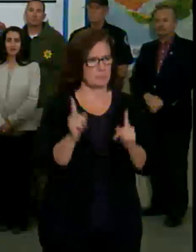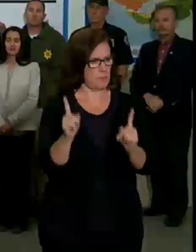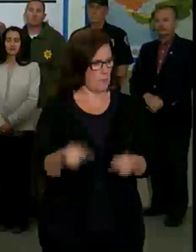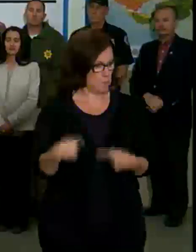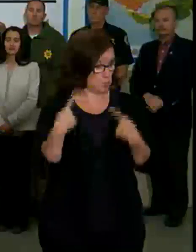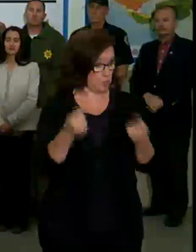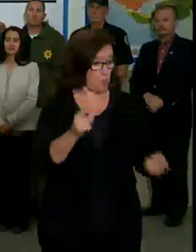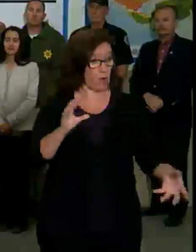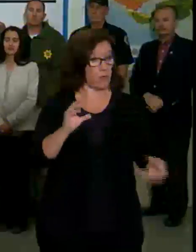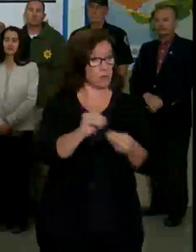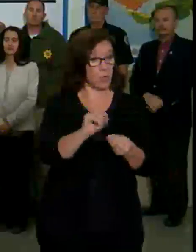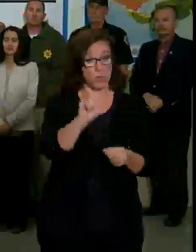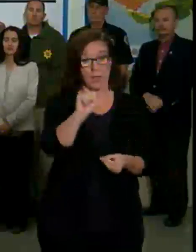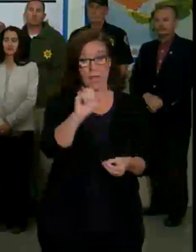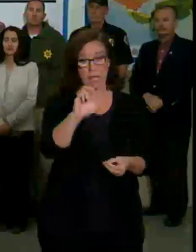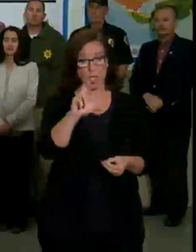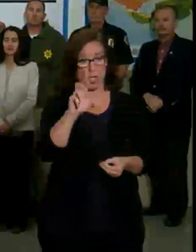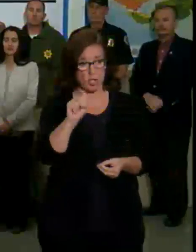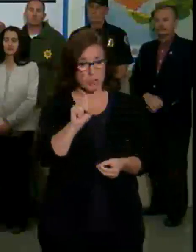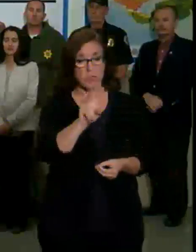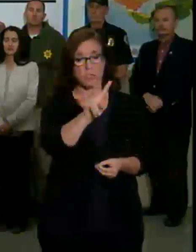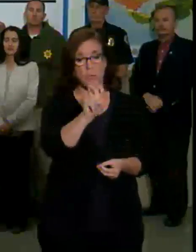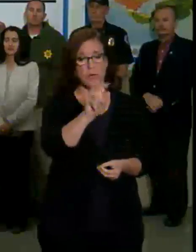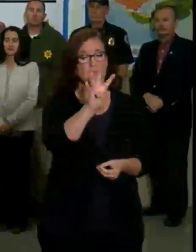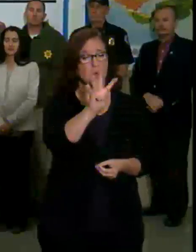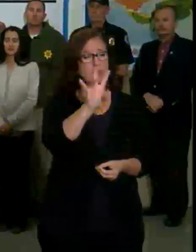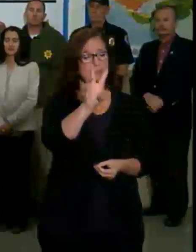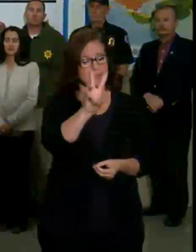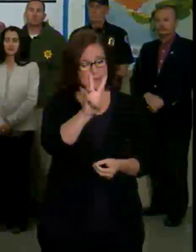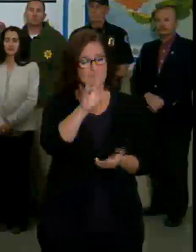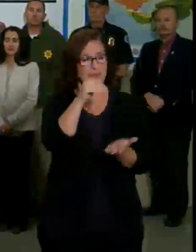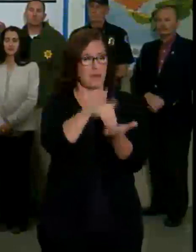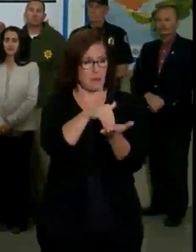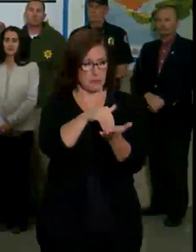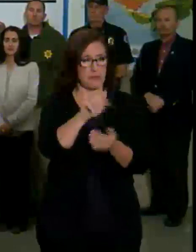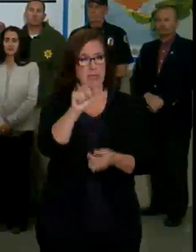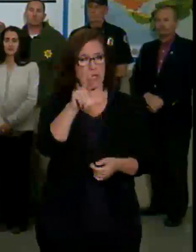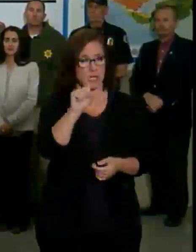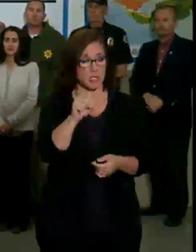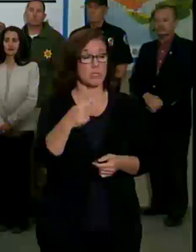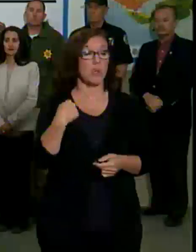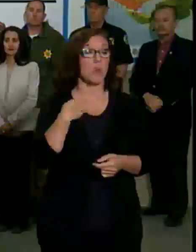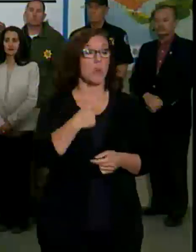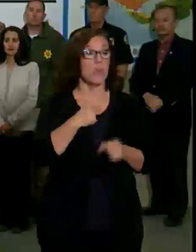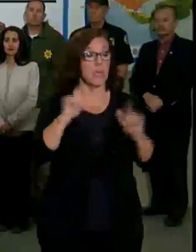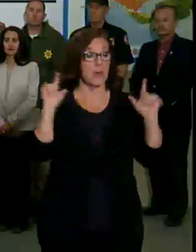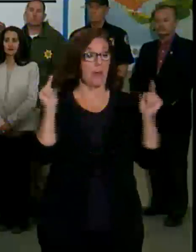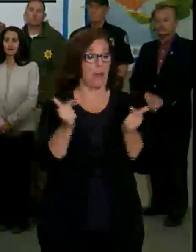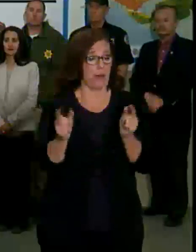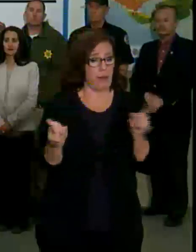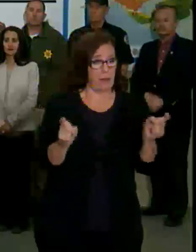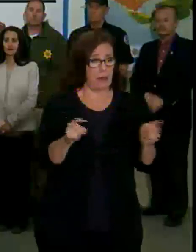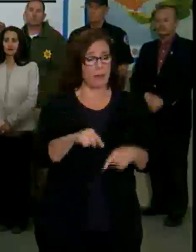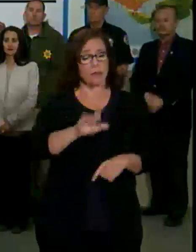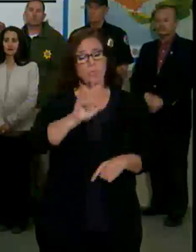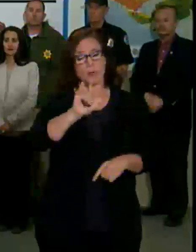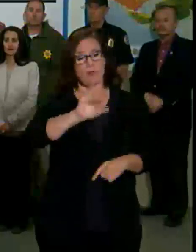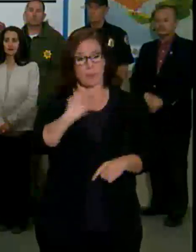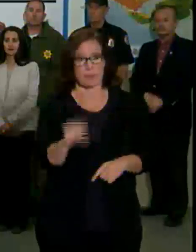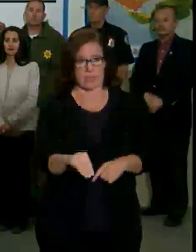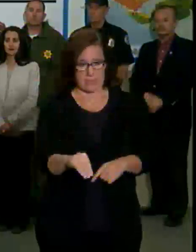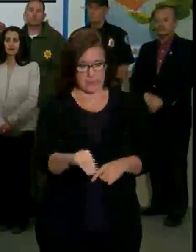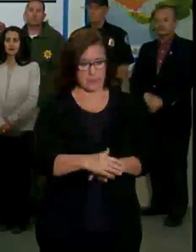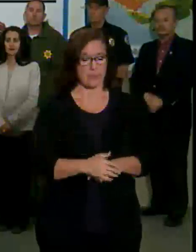total acres is 236,000 acres. Our containment has gone up to 25%. Our